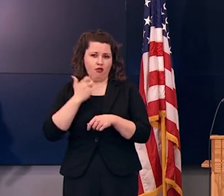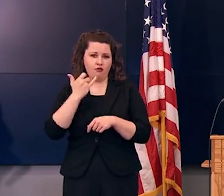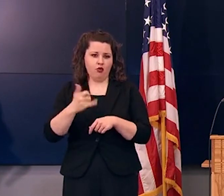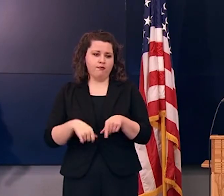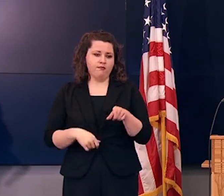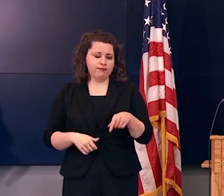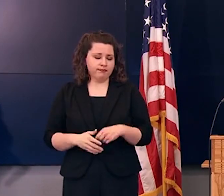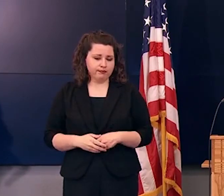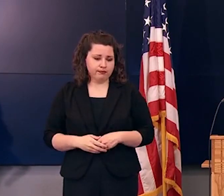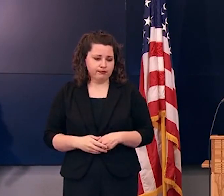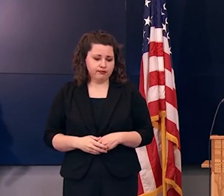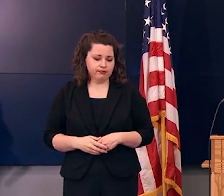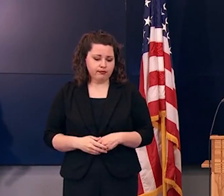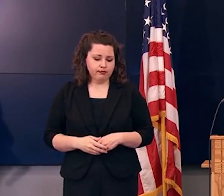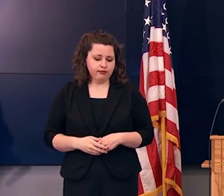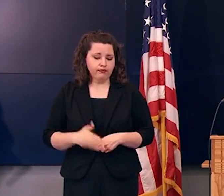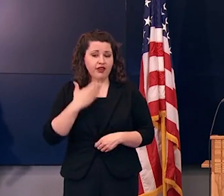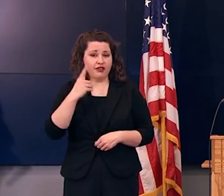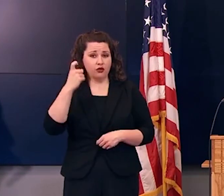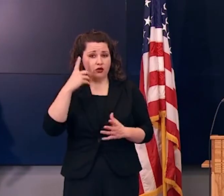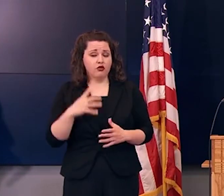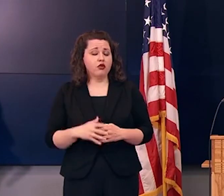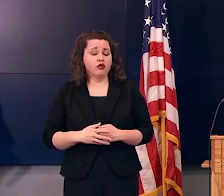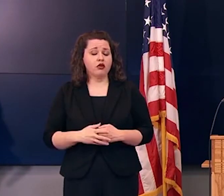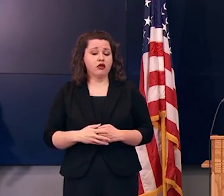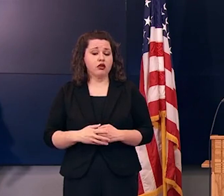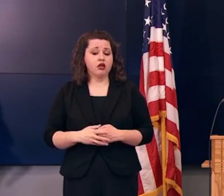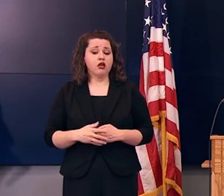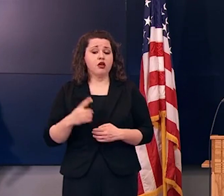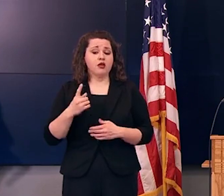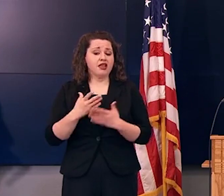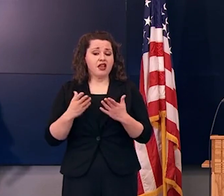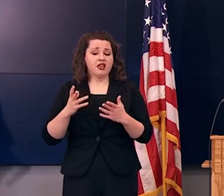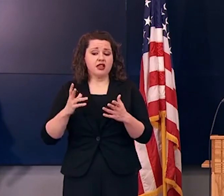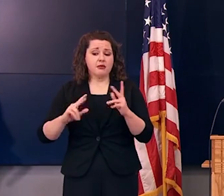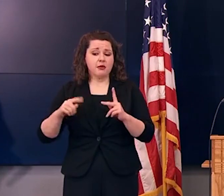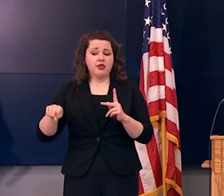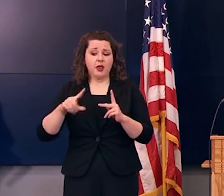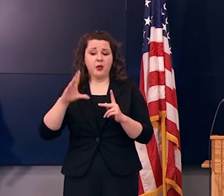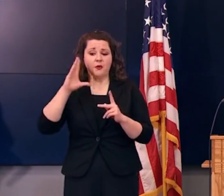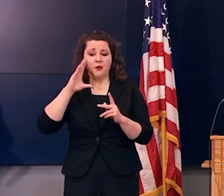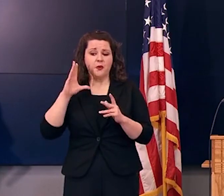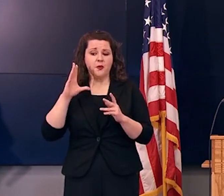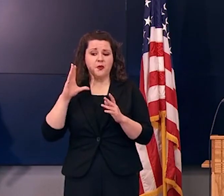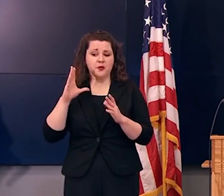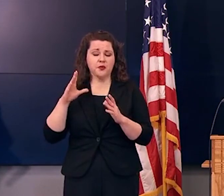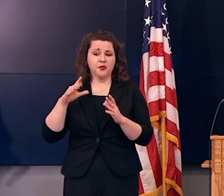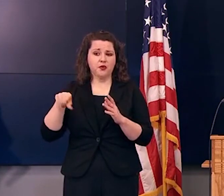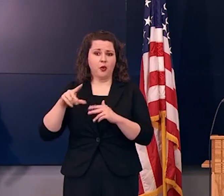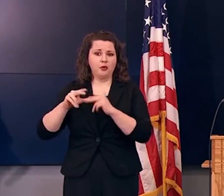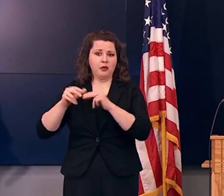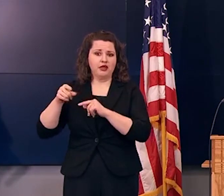Thanks, Governor. One of the things that people who know these plants have suggested is,